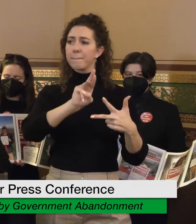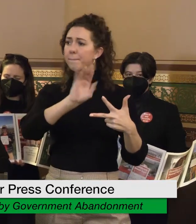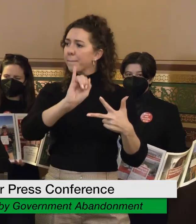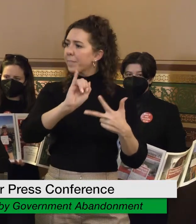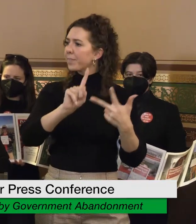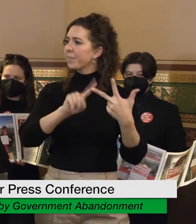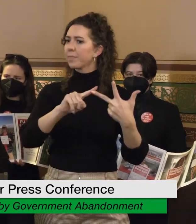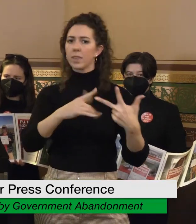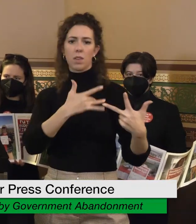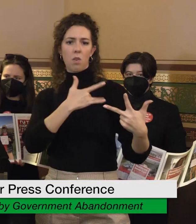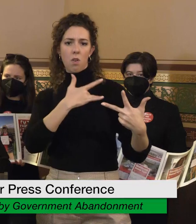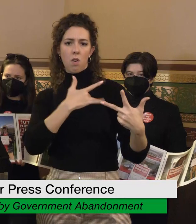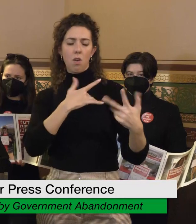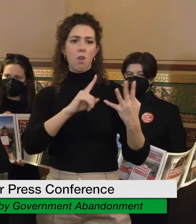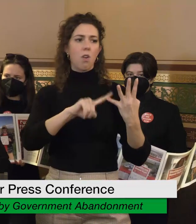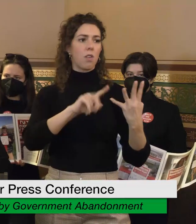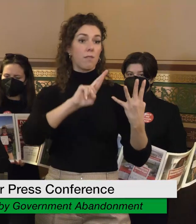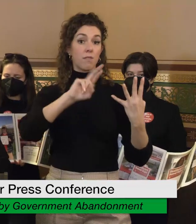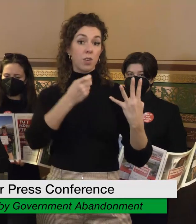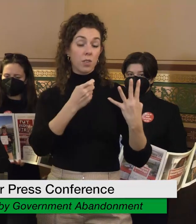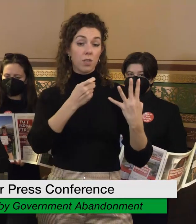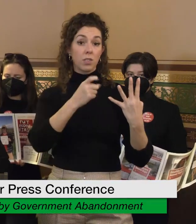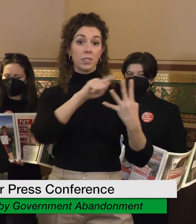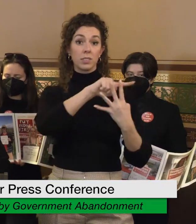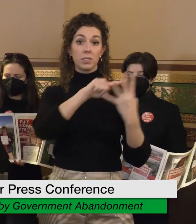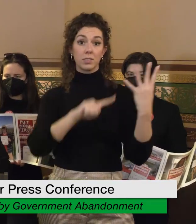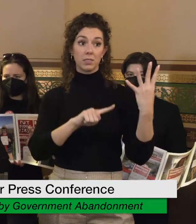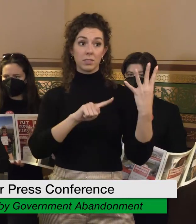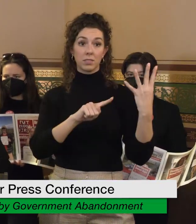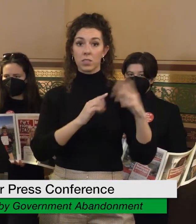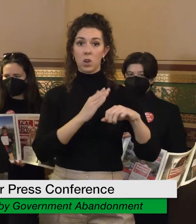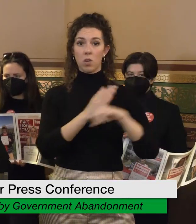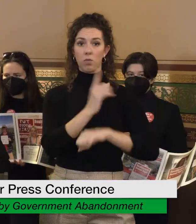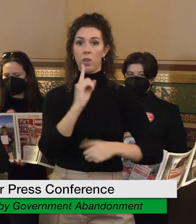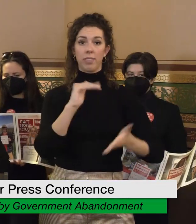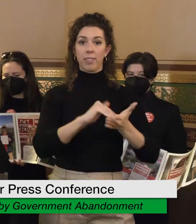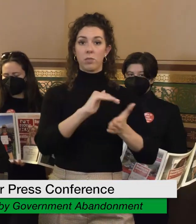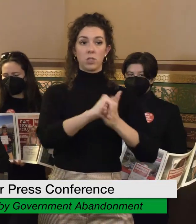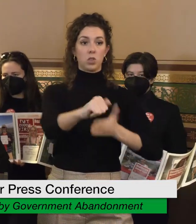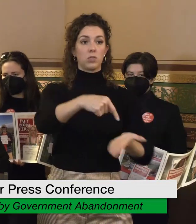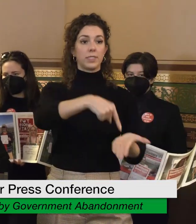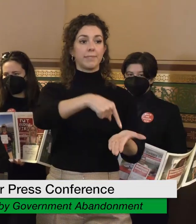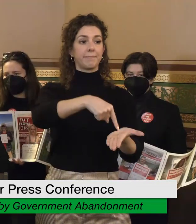cardiac, and the pharmacy, and I'm well over $1,000 in debt.